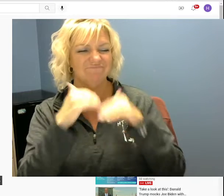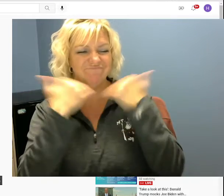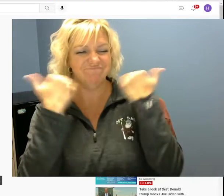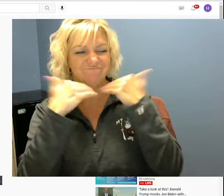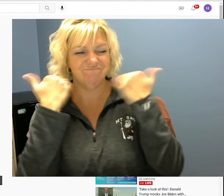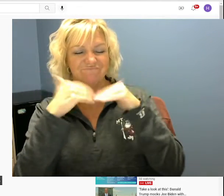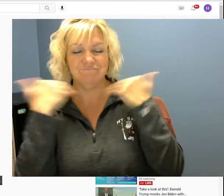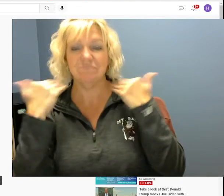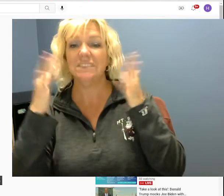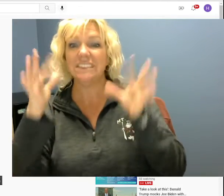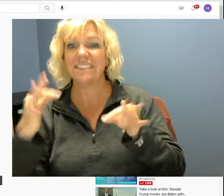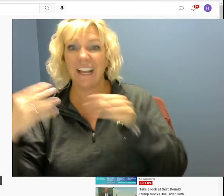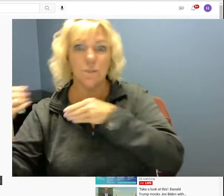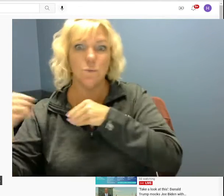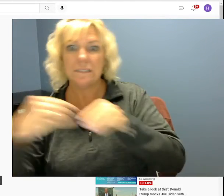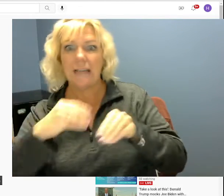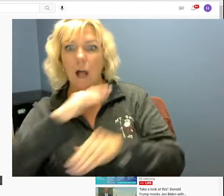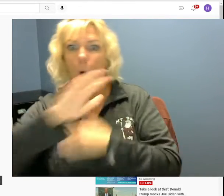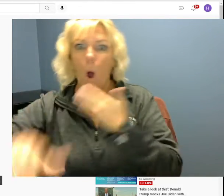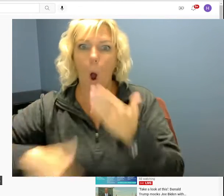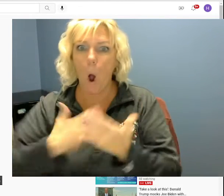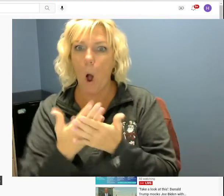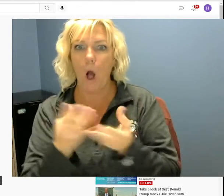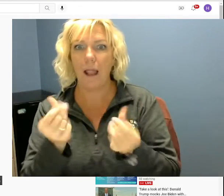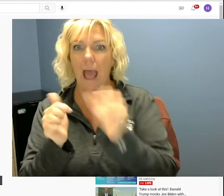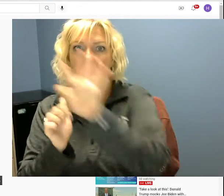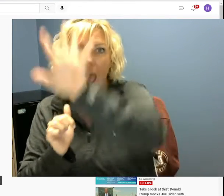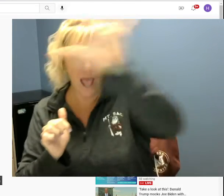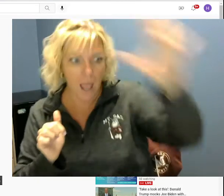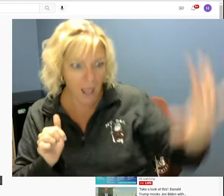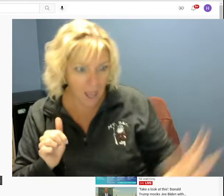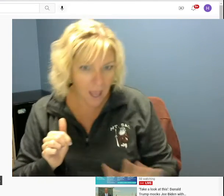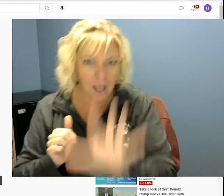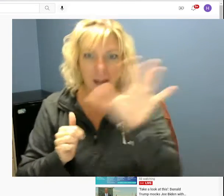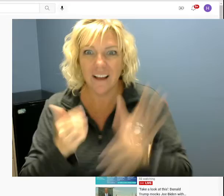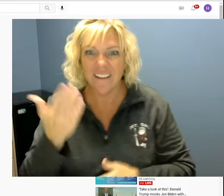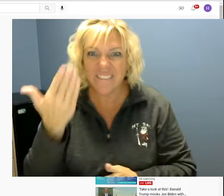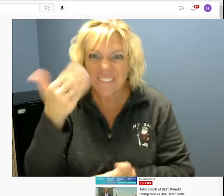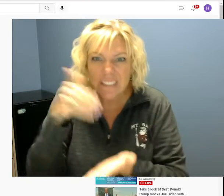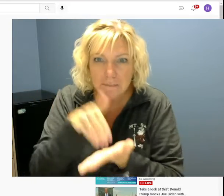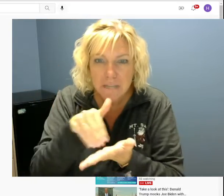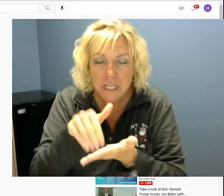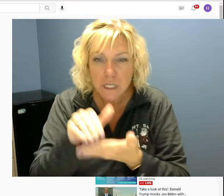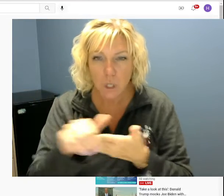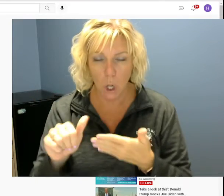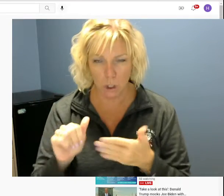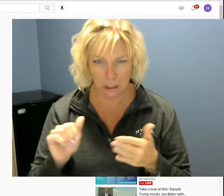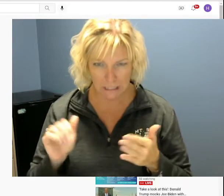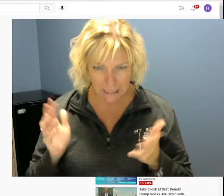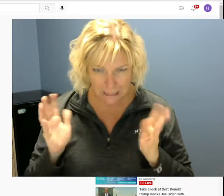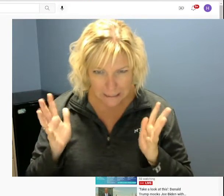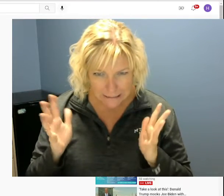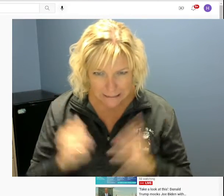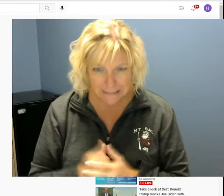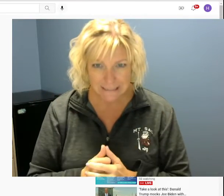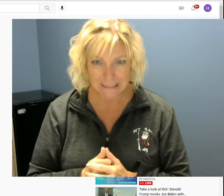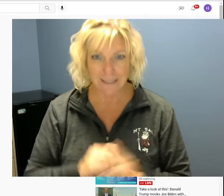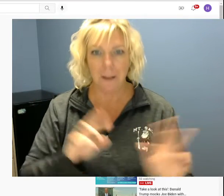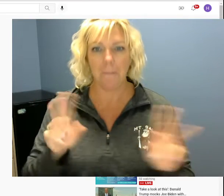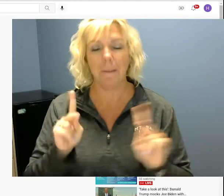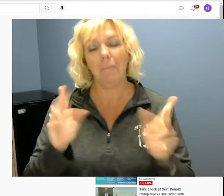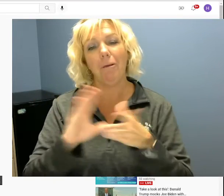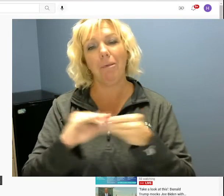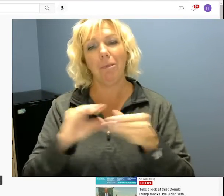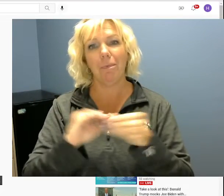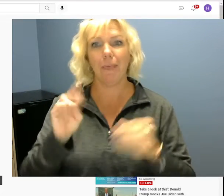sell us the whole territory for $15 million. It's often talked about or written about, like in U.S. history, as like the greatest real